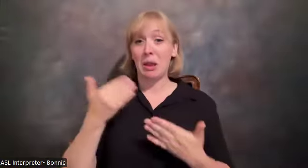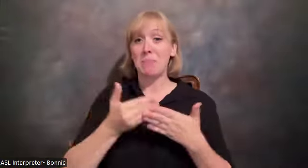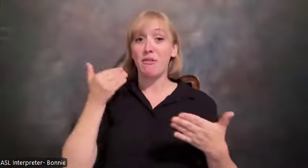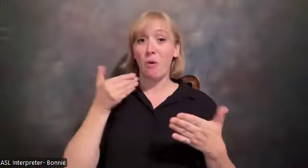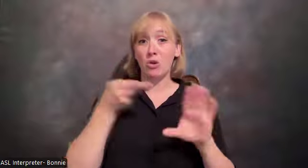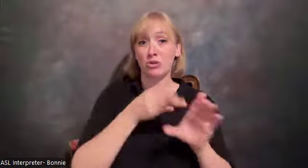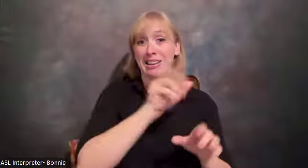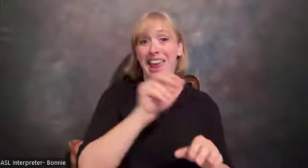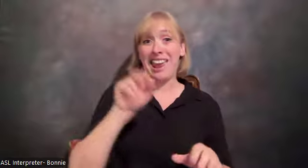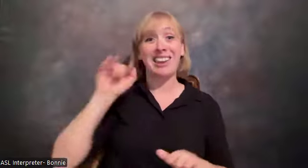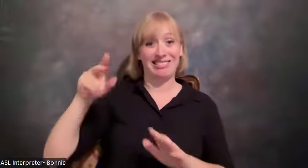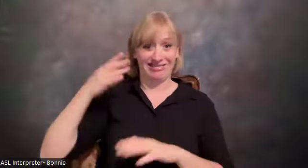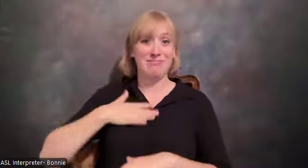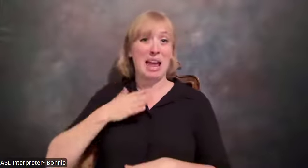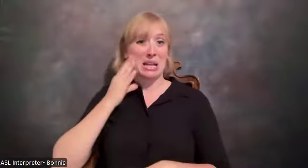was.